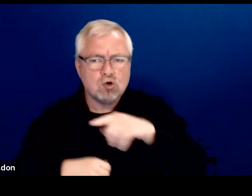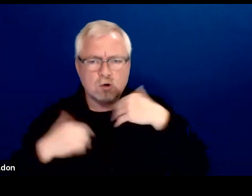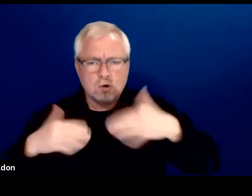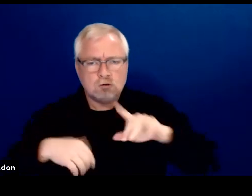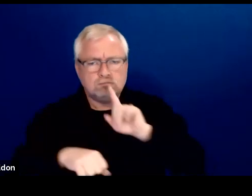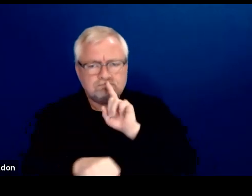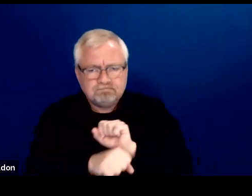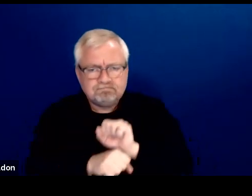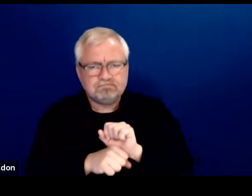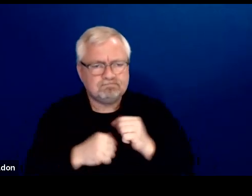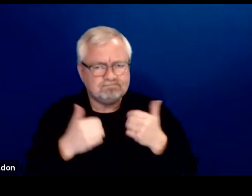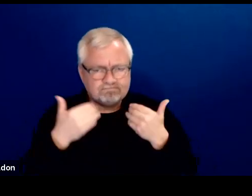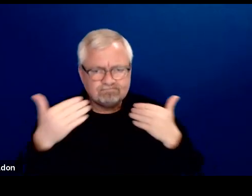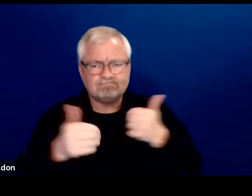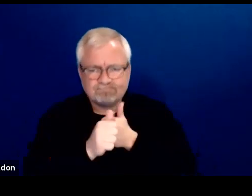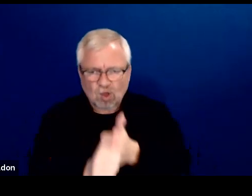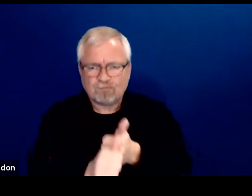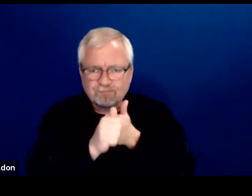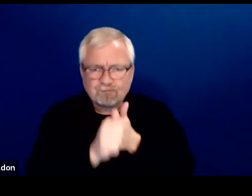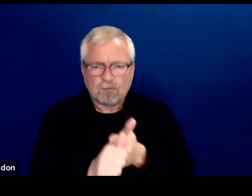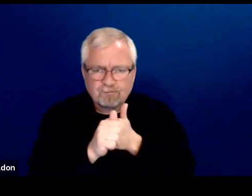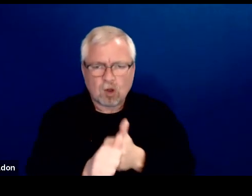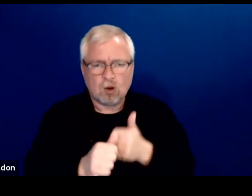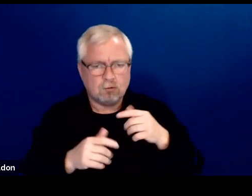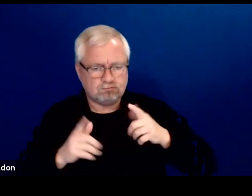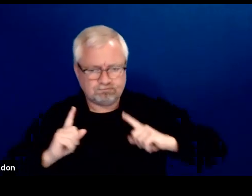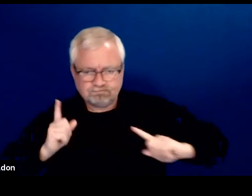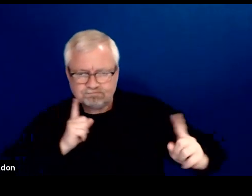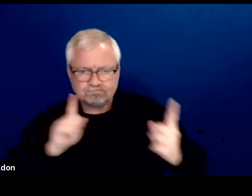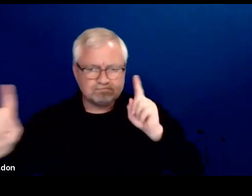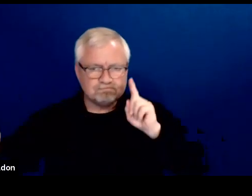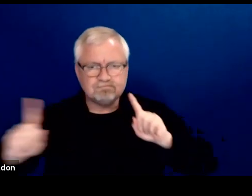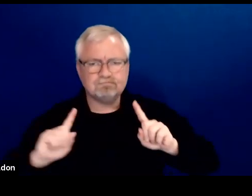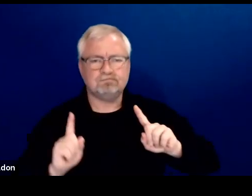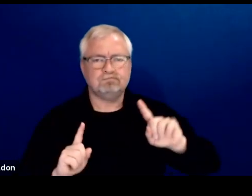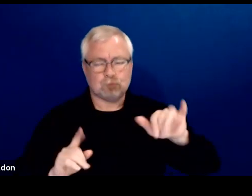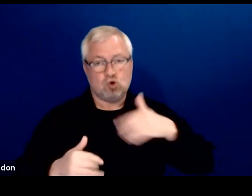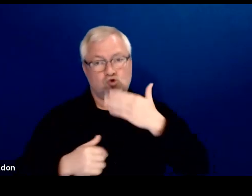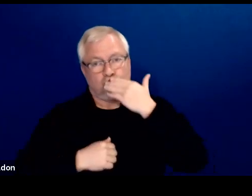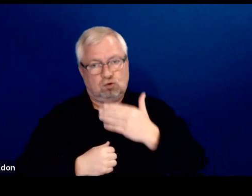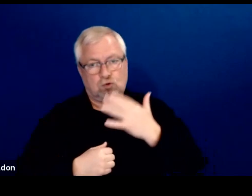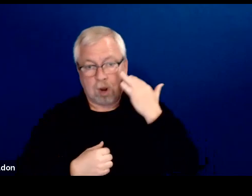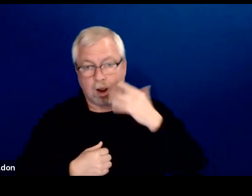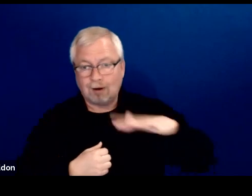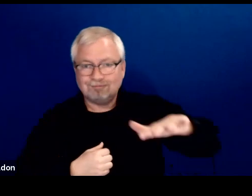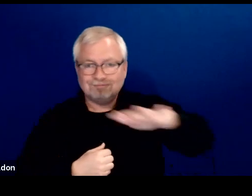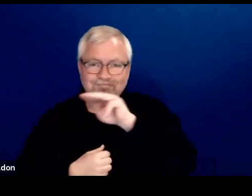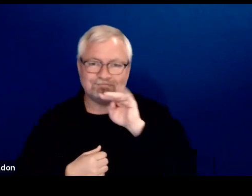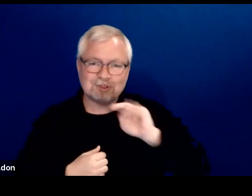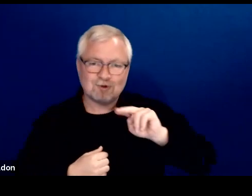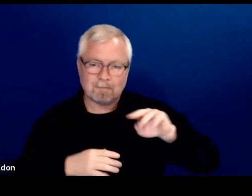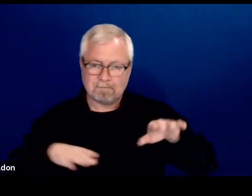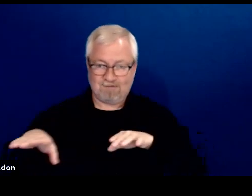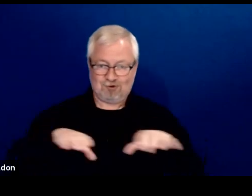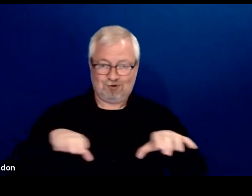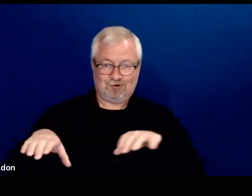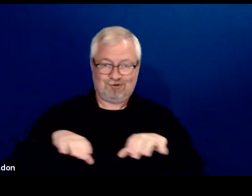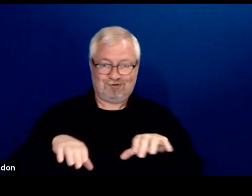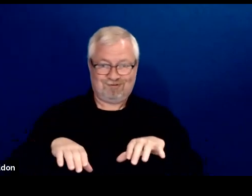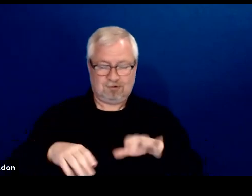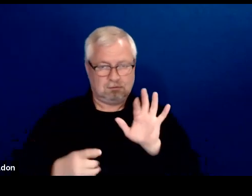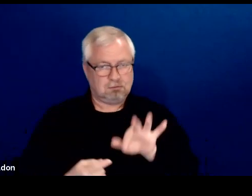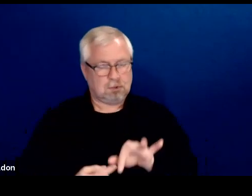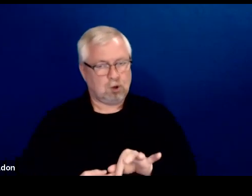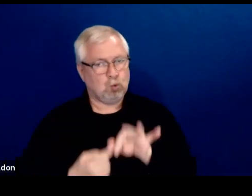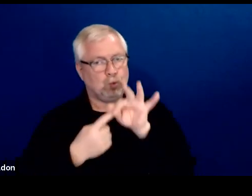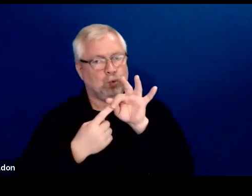change, but we think because of Minnesota's behavior and because of some of the variables unique to our state, that there is the potential for us, and I'm asking